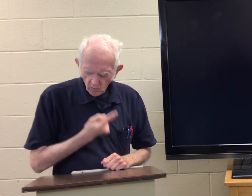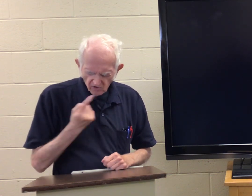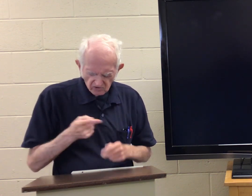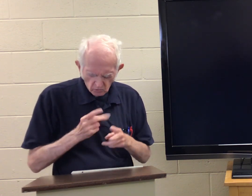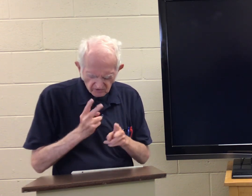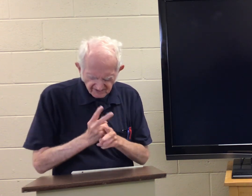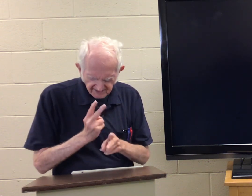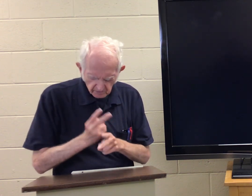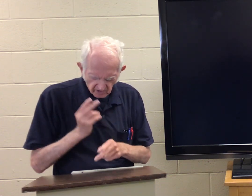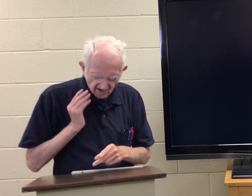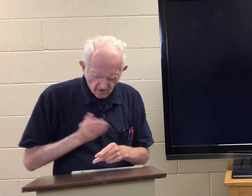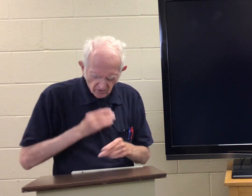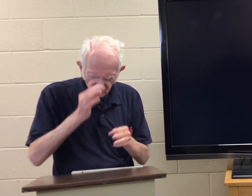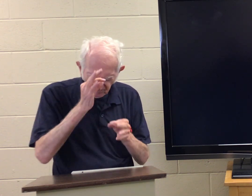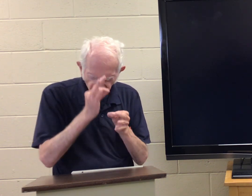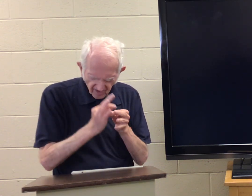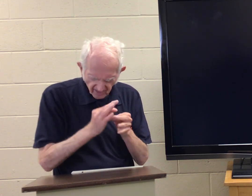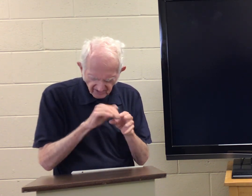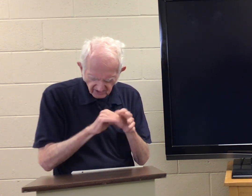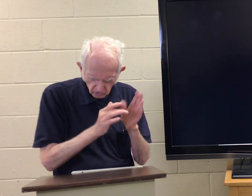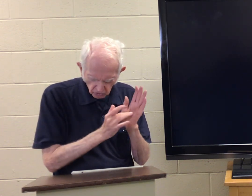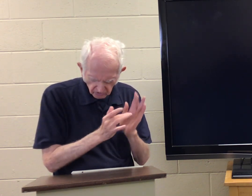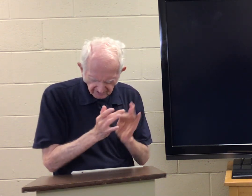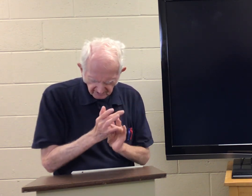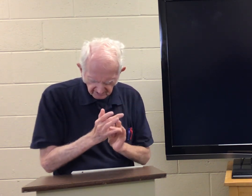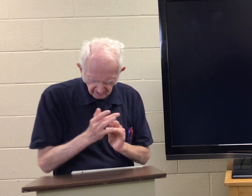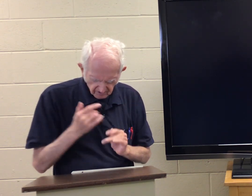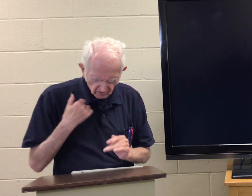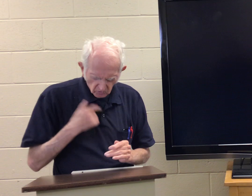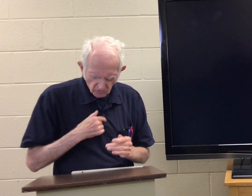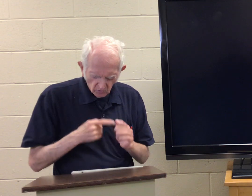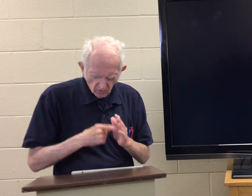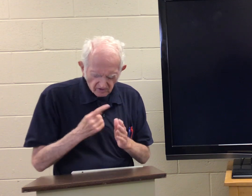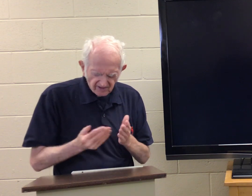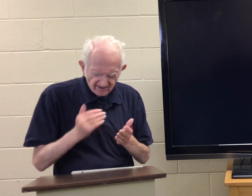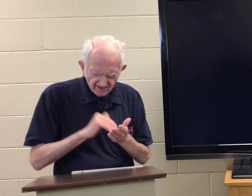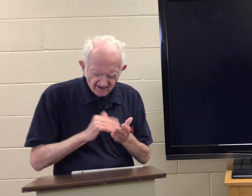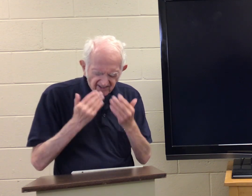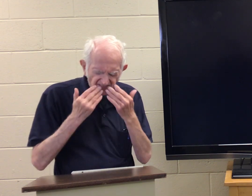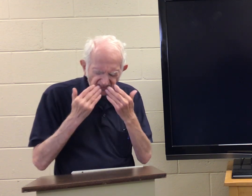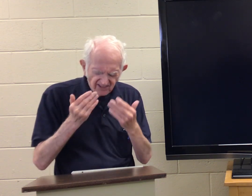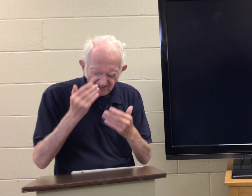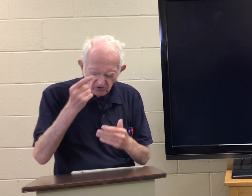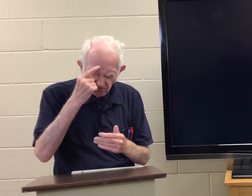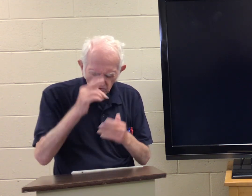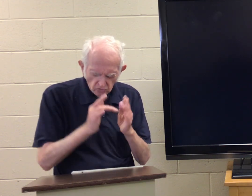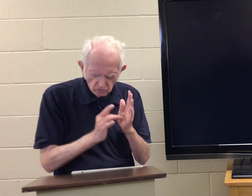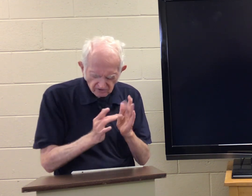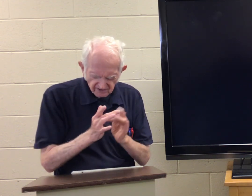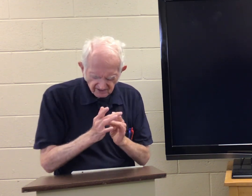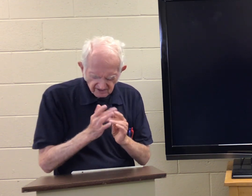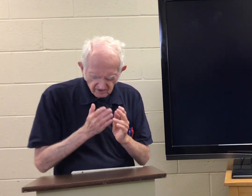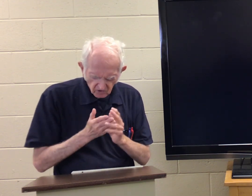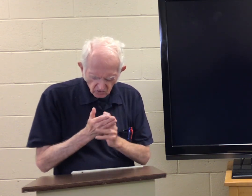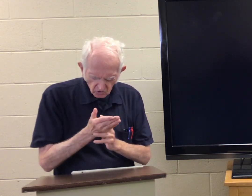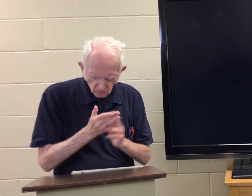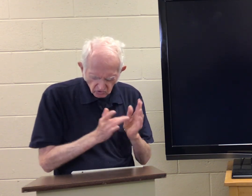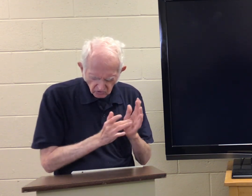us always to keep our faith in Jesus. We once again thank you for Jesus.